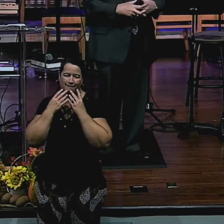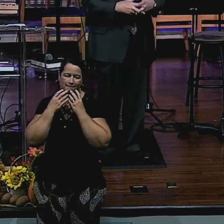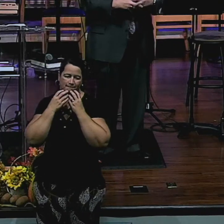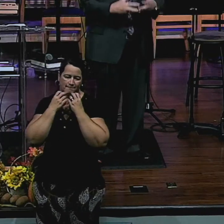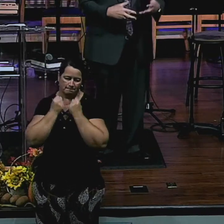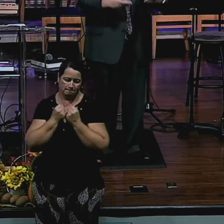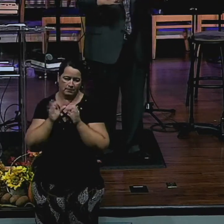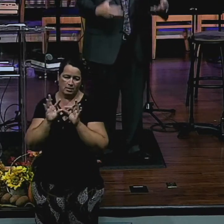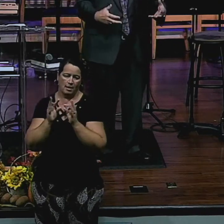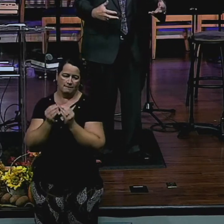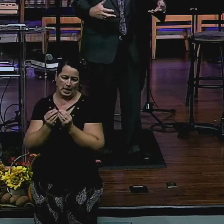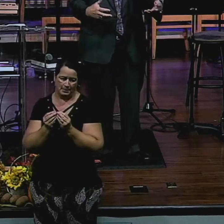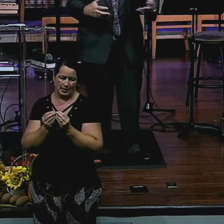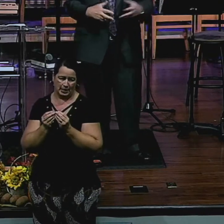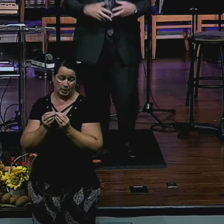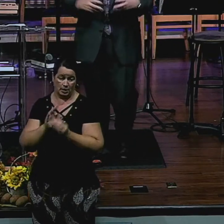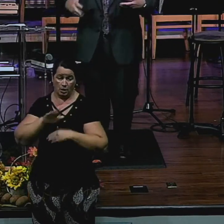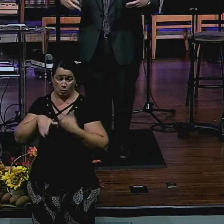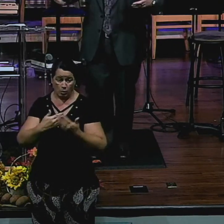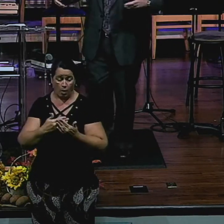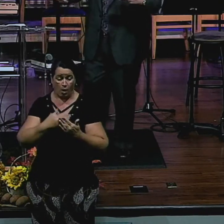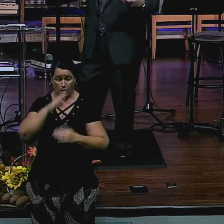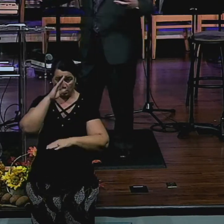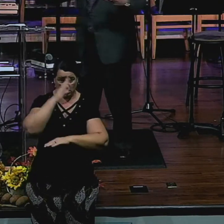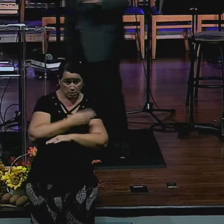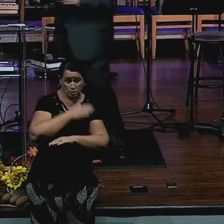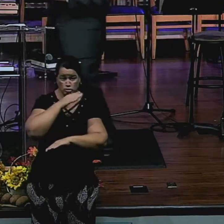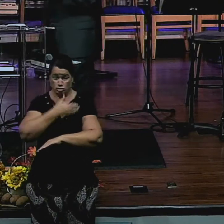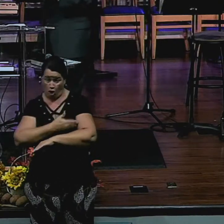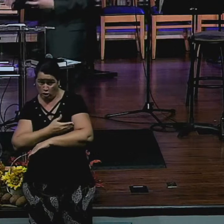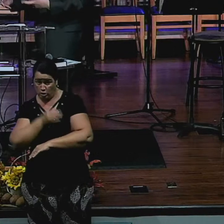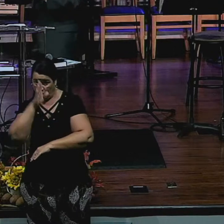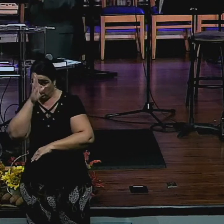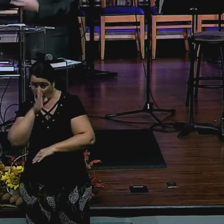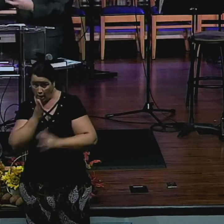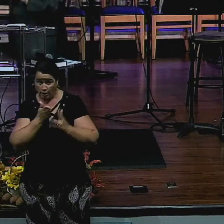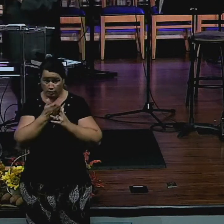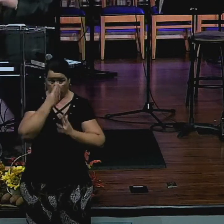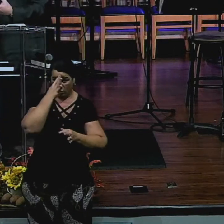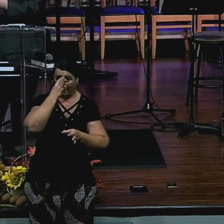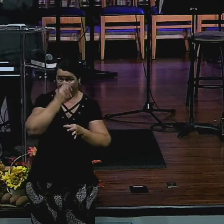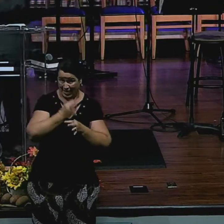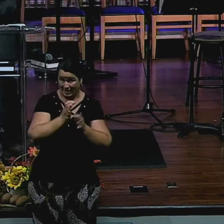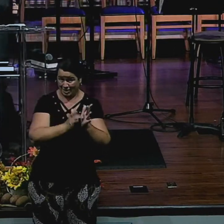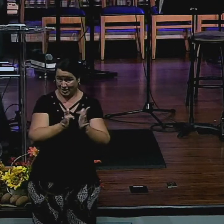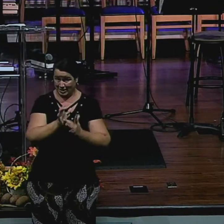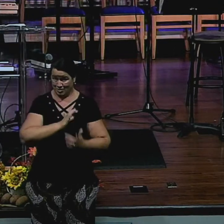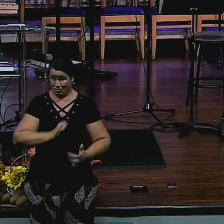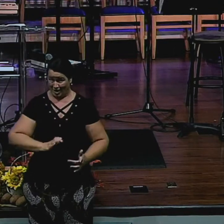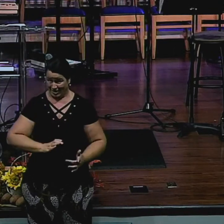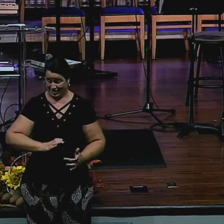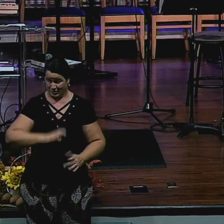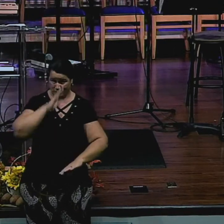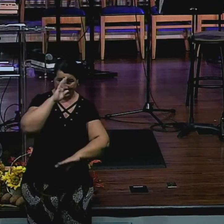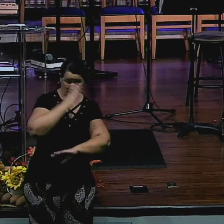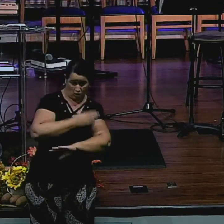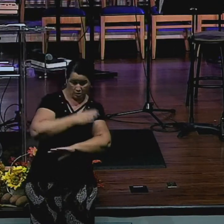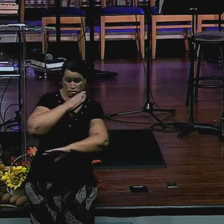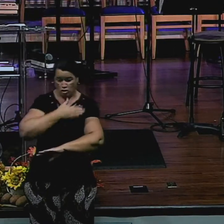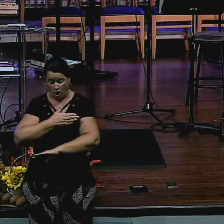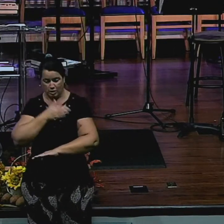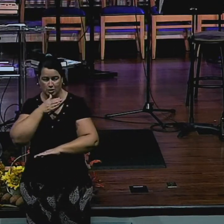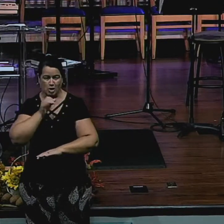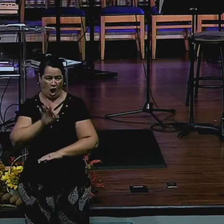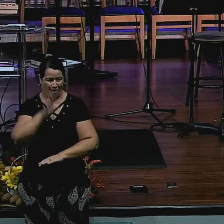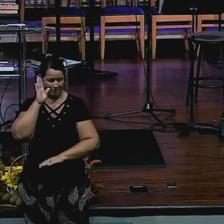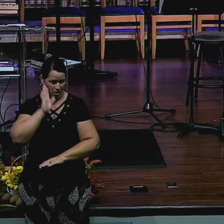we're all sons of God. We're all daughters of God through faith in Jesus Christ.